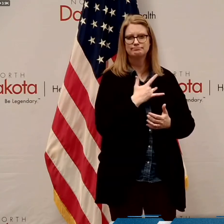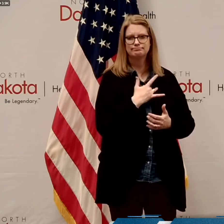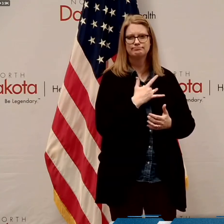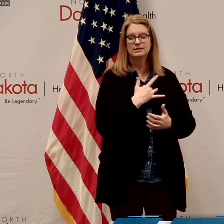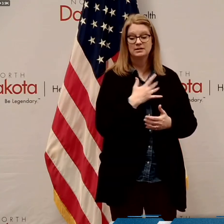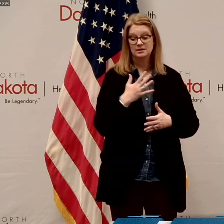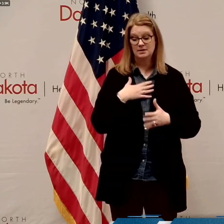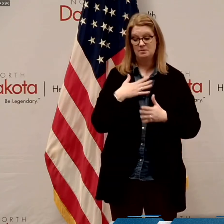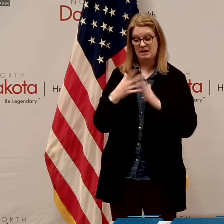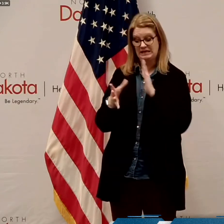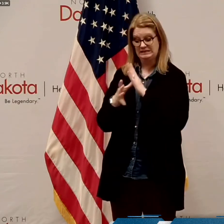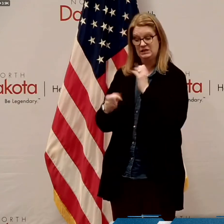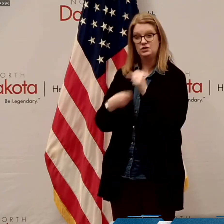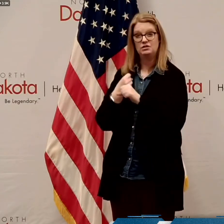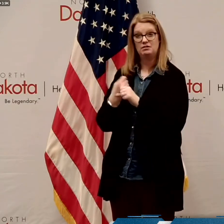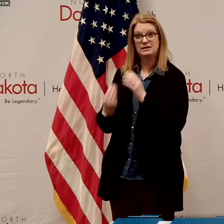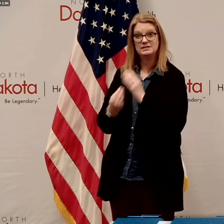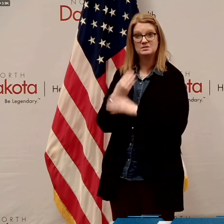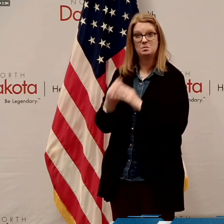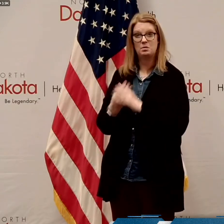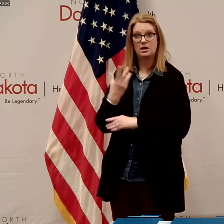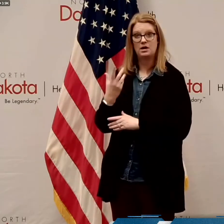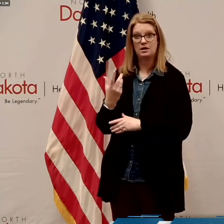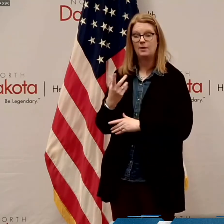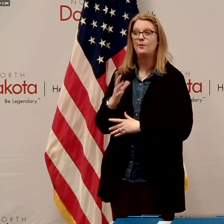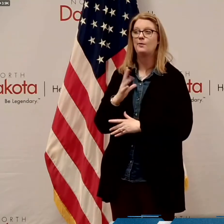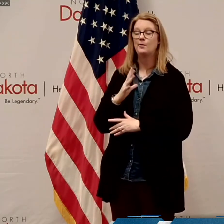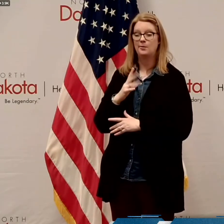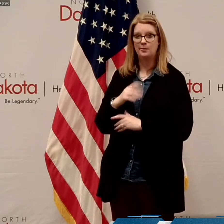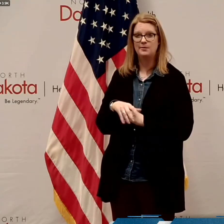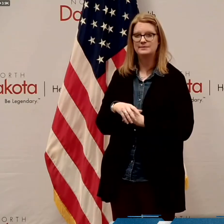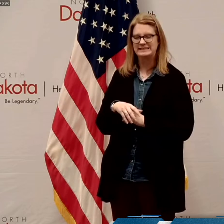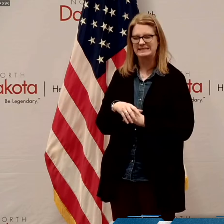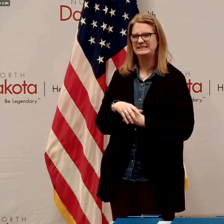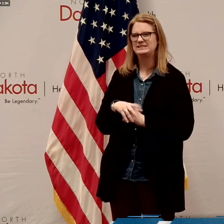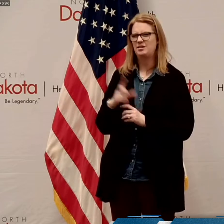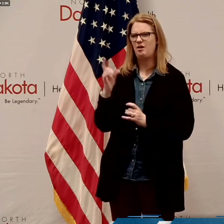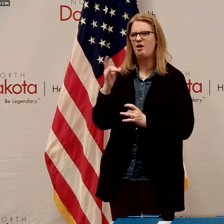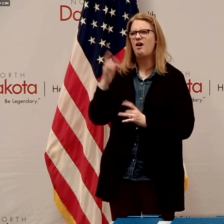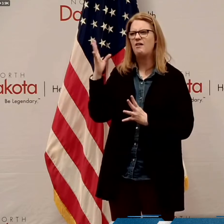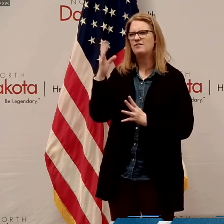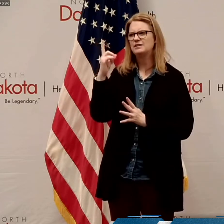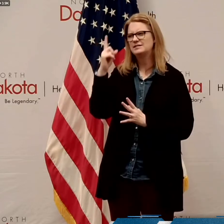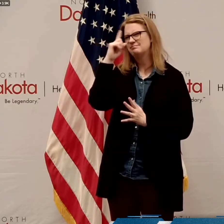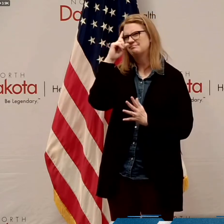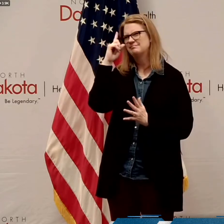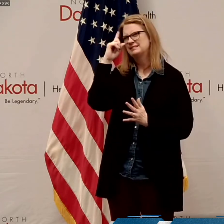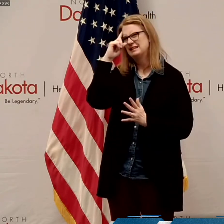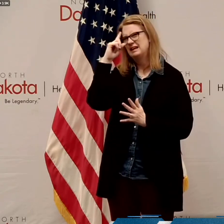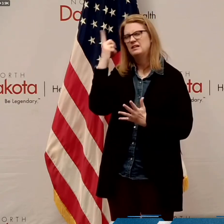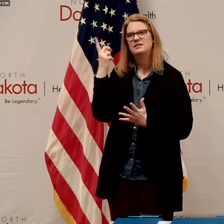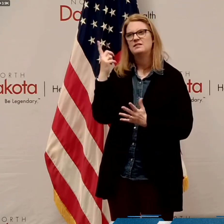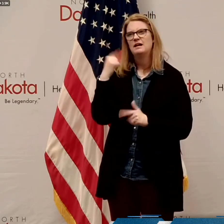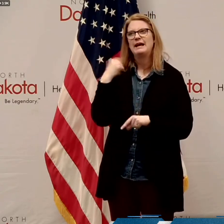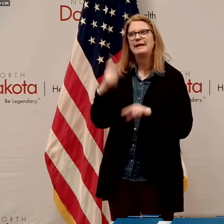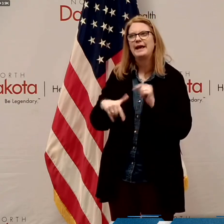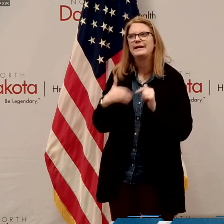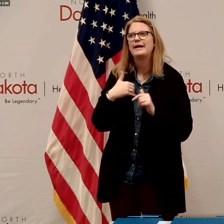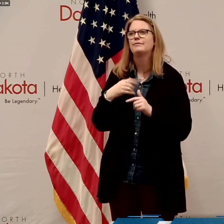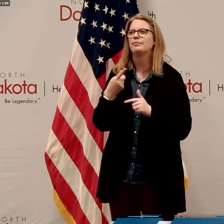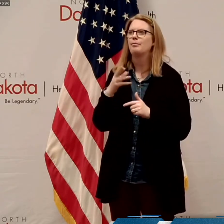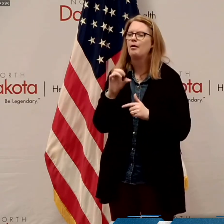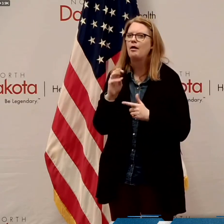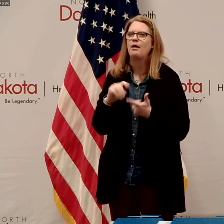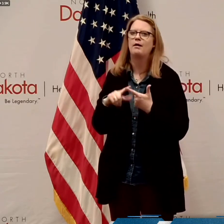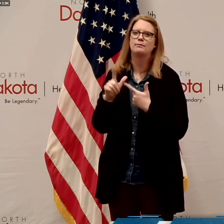of my senior year pretty clearly, and it would have been pretty devastating to think about not having all the things that went on, whether it's prom